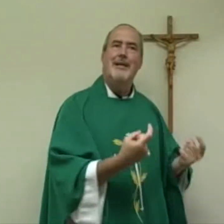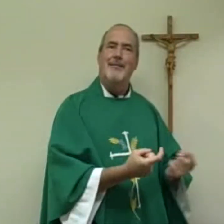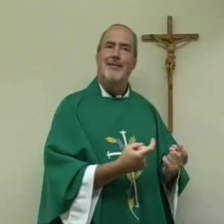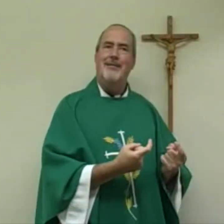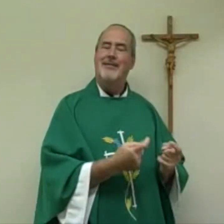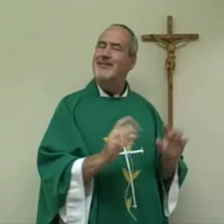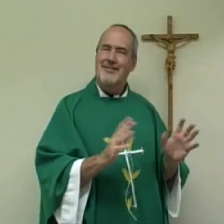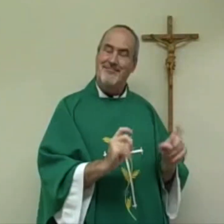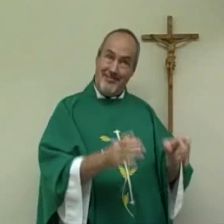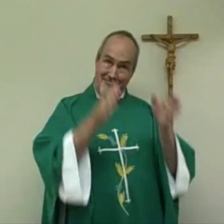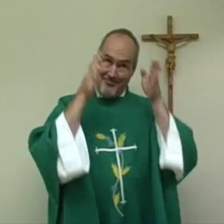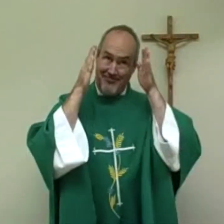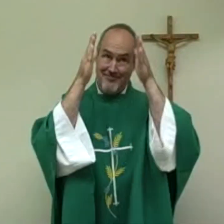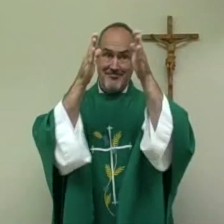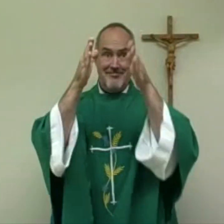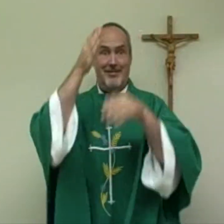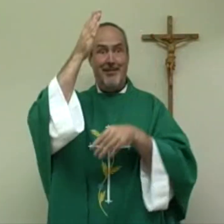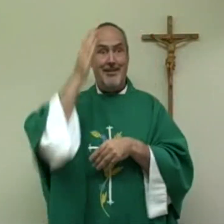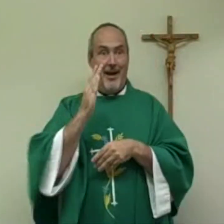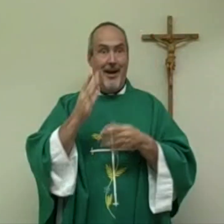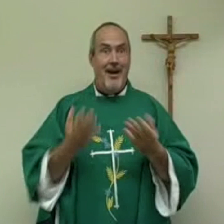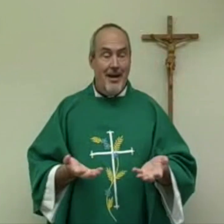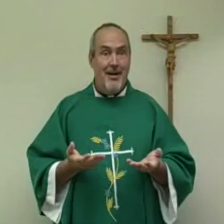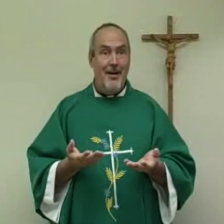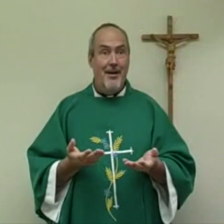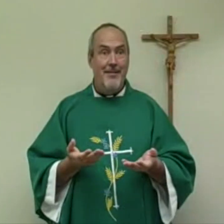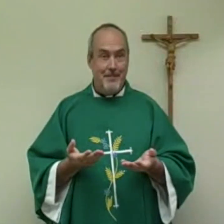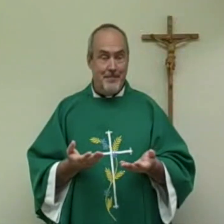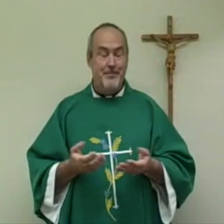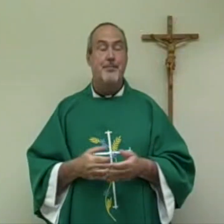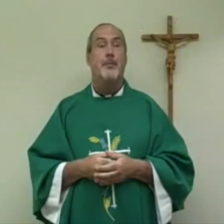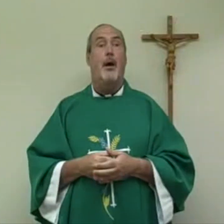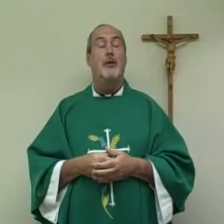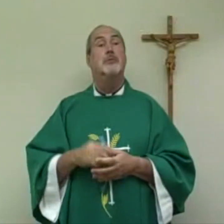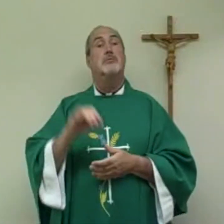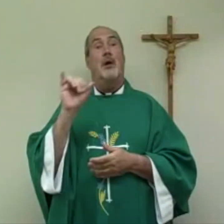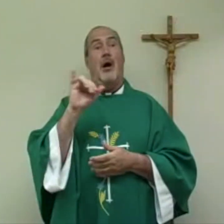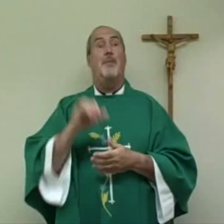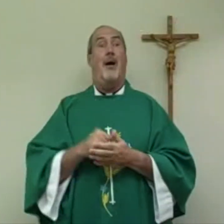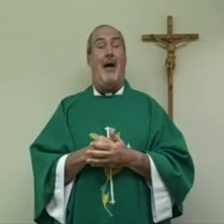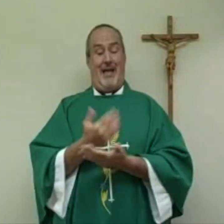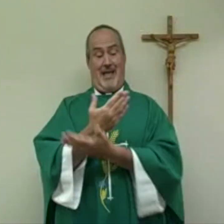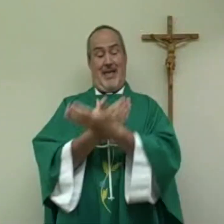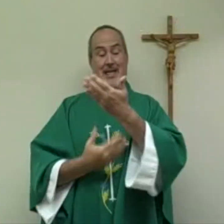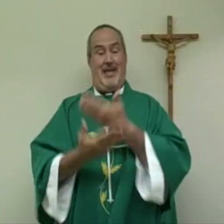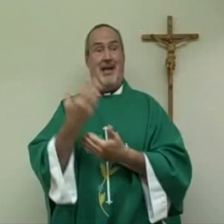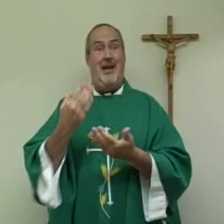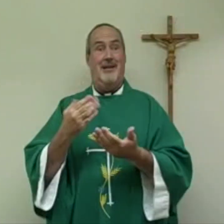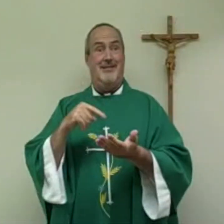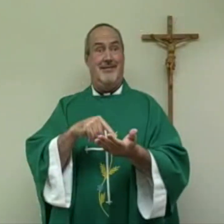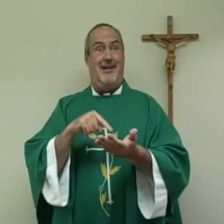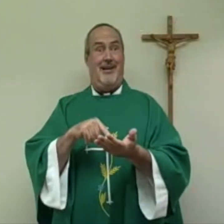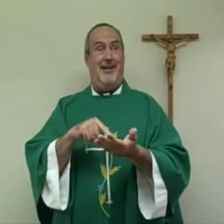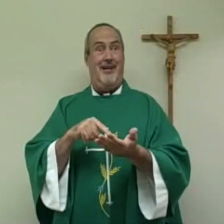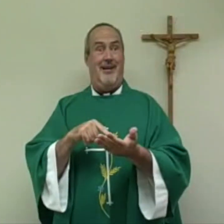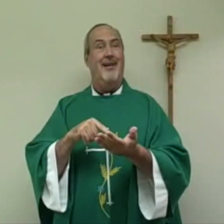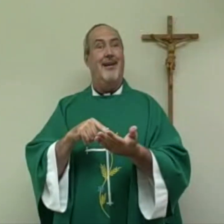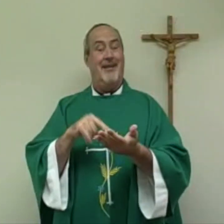things that don't lead us to God, that rather lead us to sin. We need to keep our eyes on God. As for